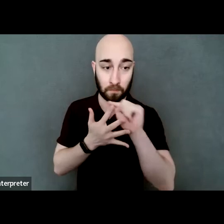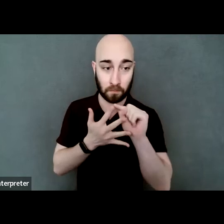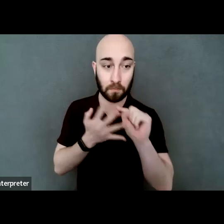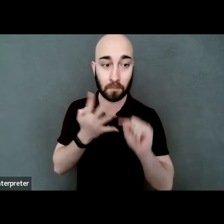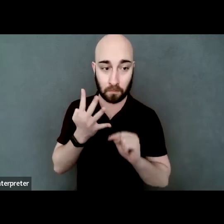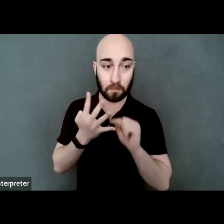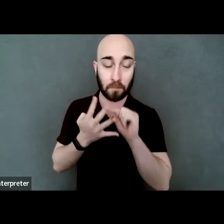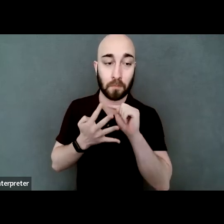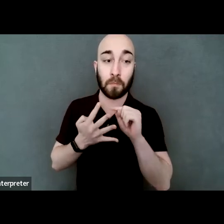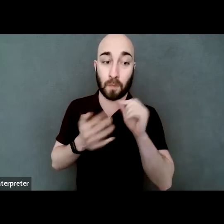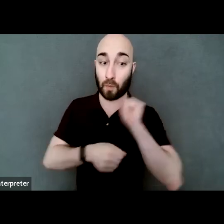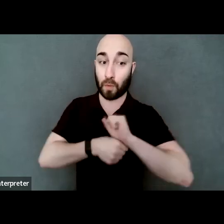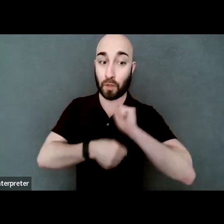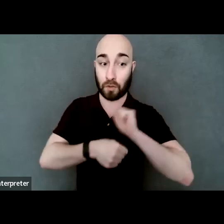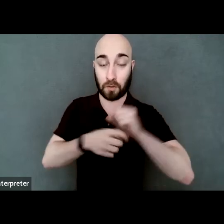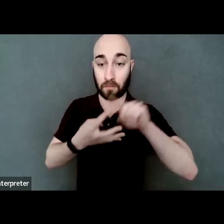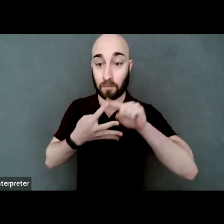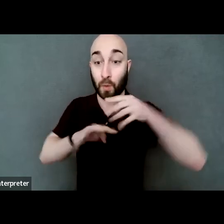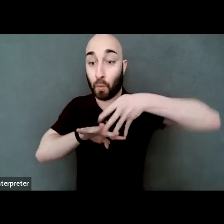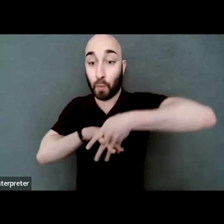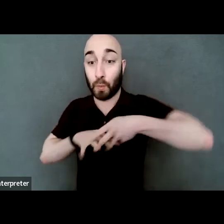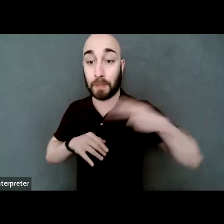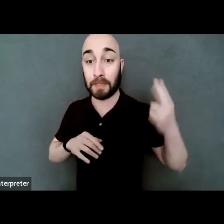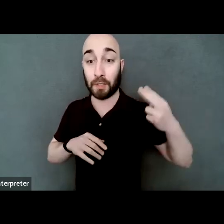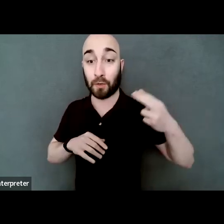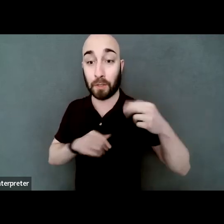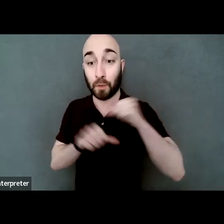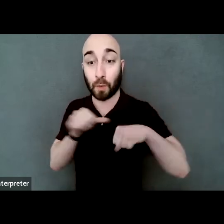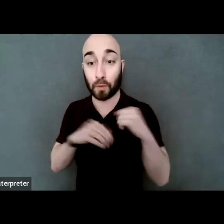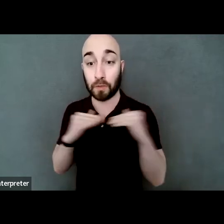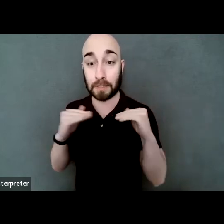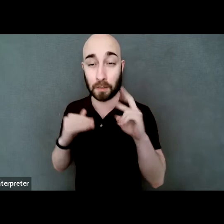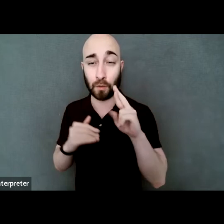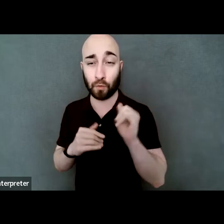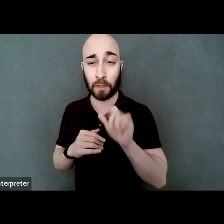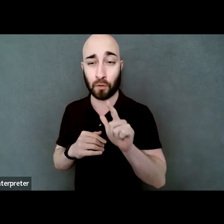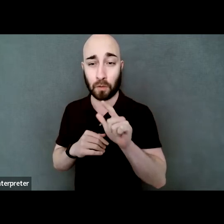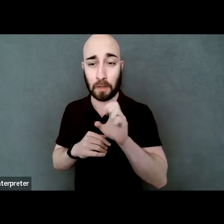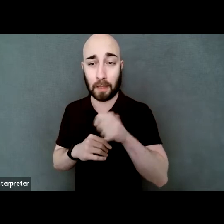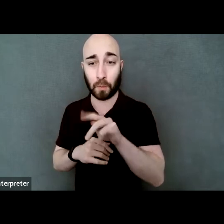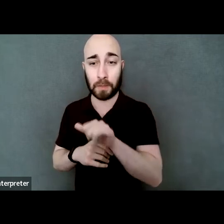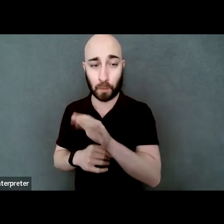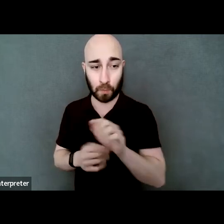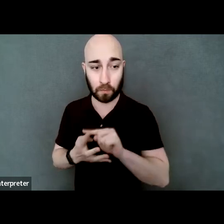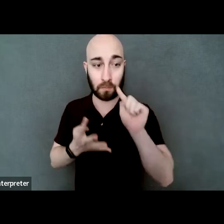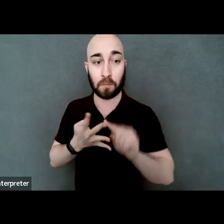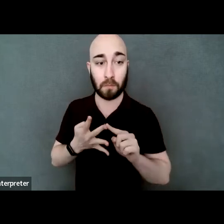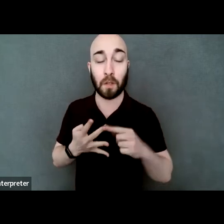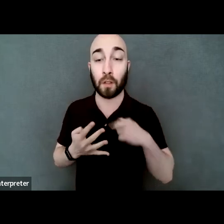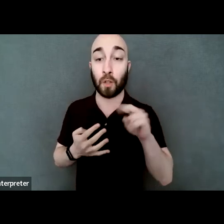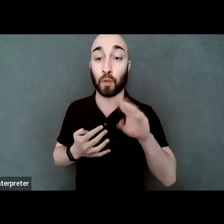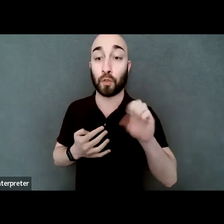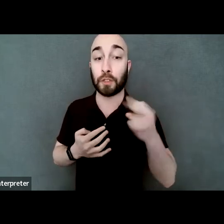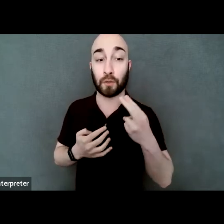the work that is rooted in the history of social justice and racial equity. We're going to talk about the nourished wisdom of the